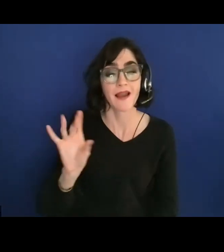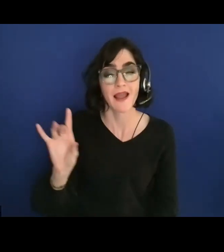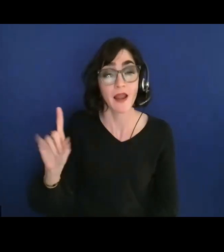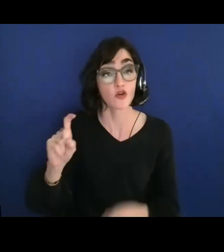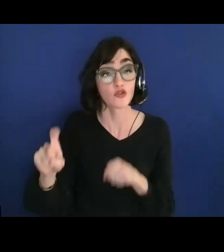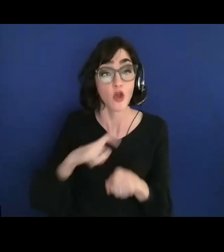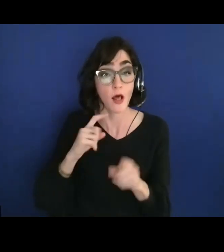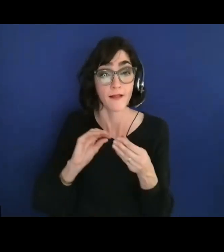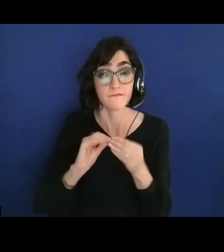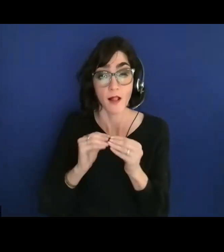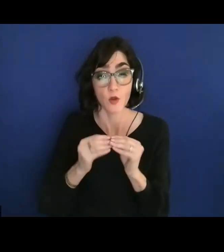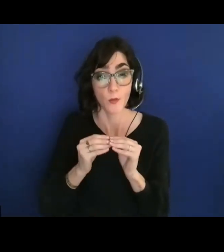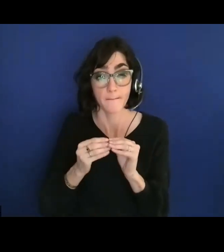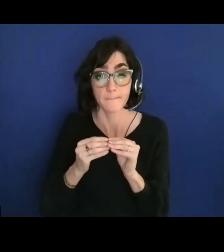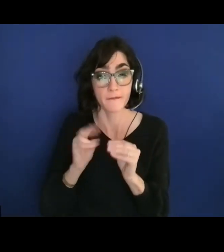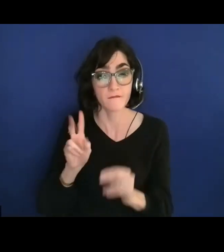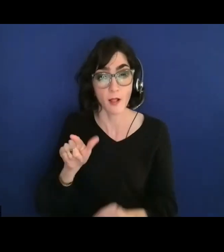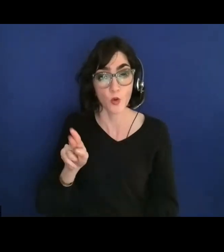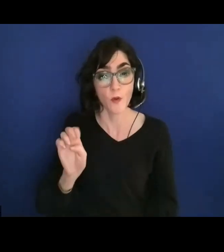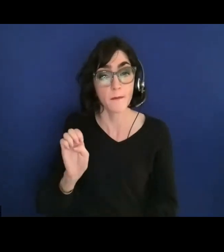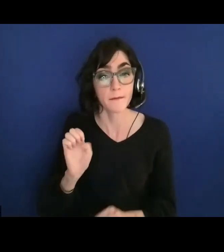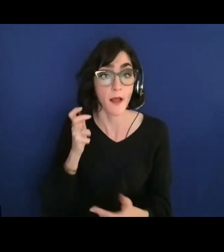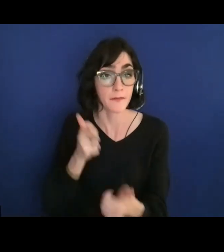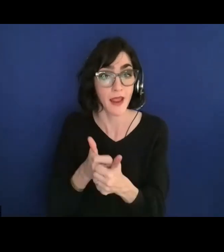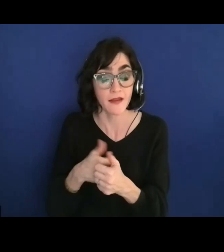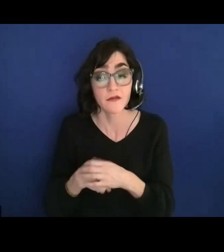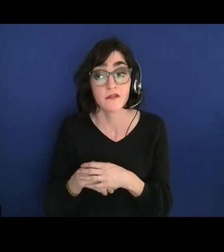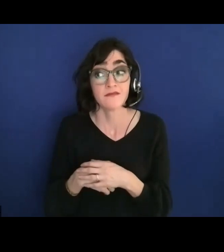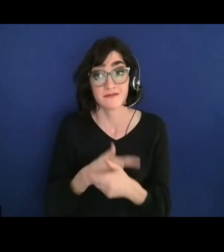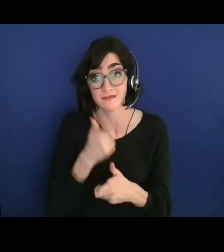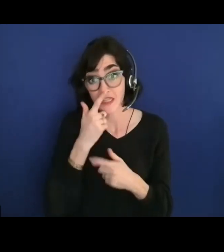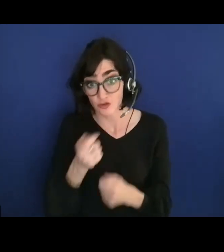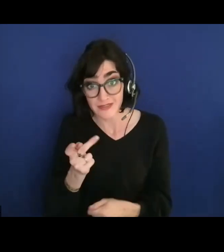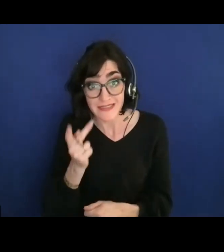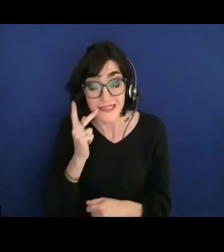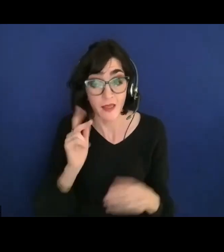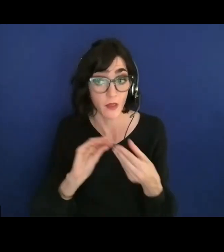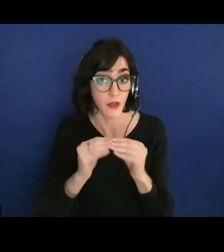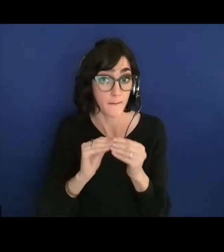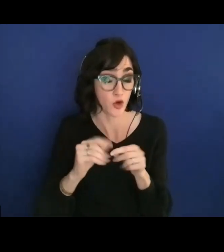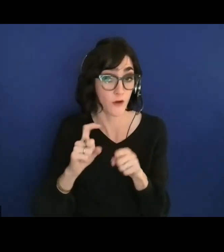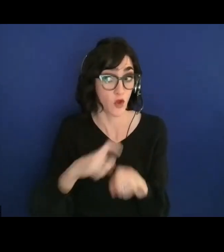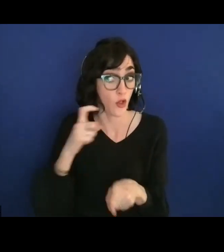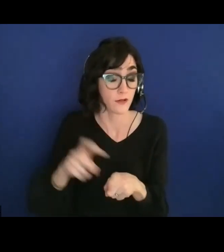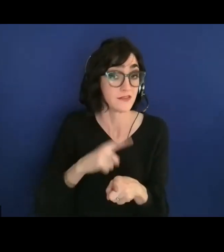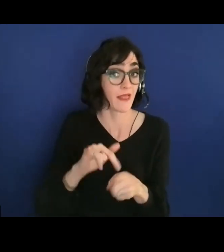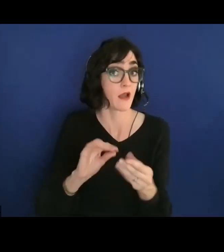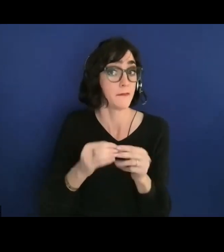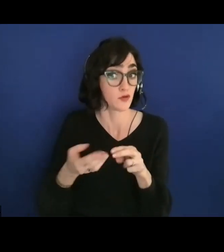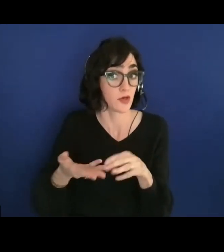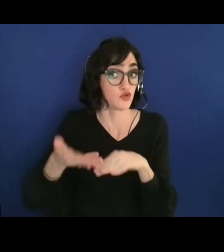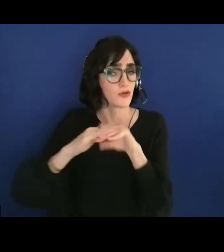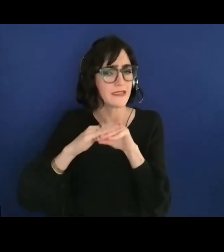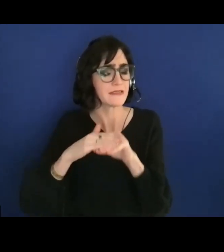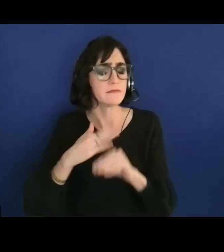volume update. Interesting to see the level of calls and how that volume has increased. Are we tracking